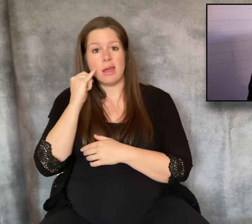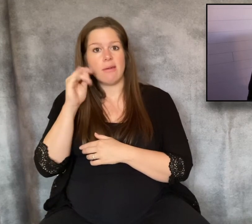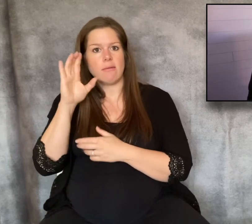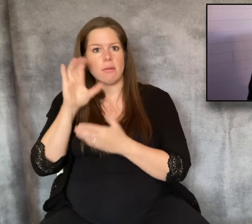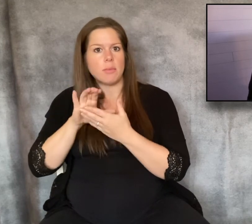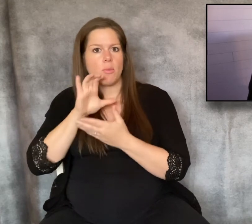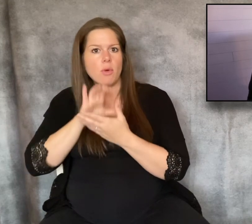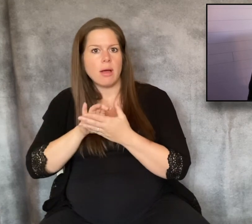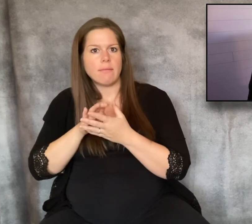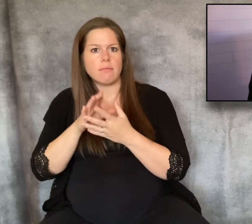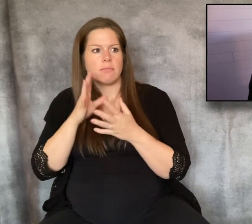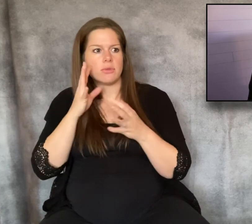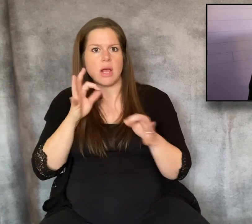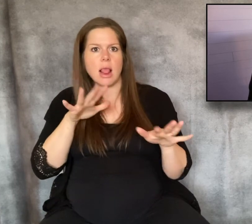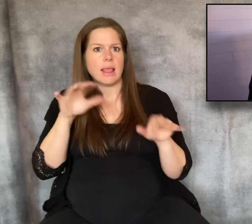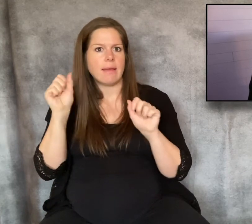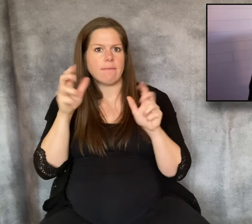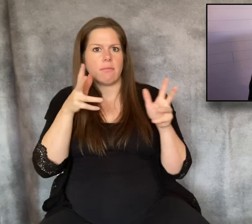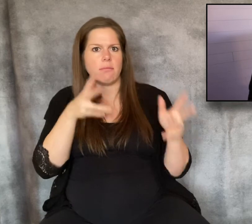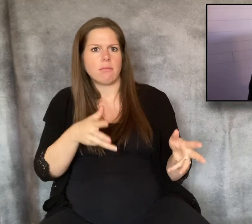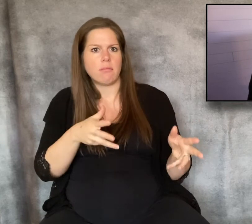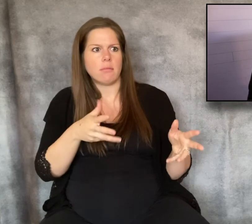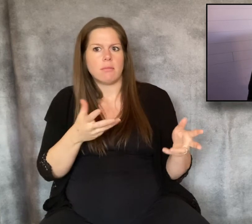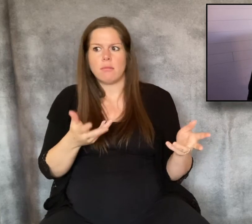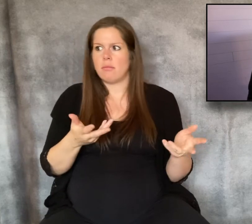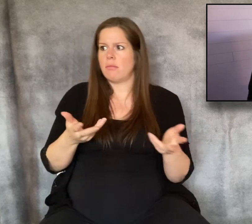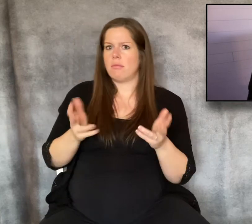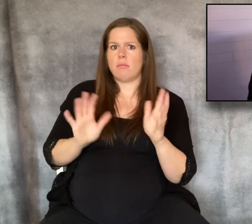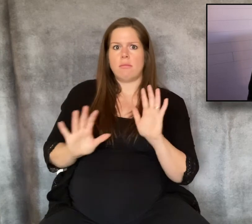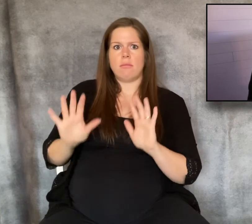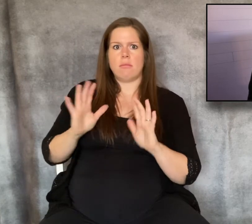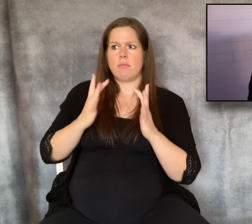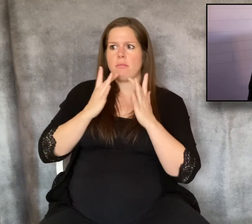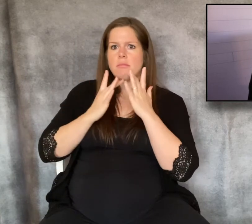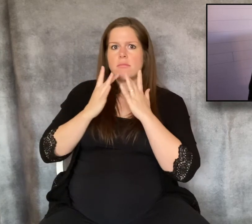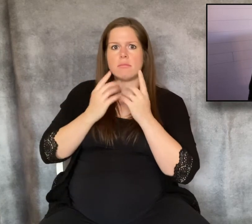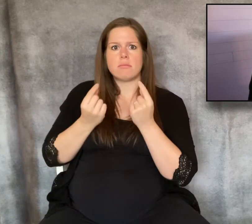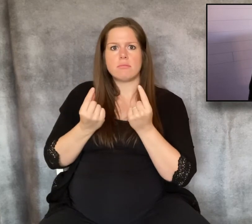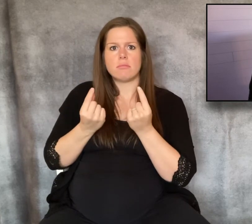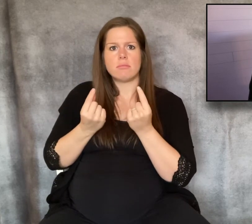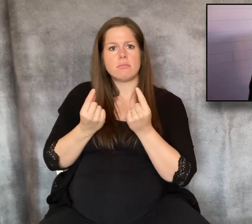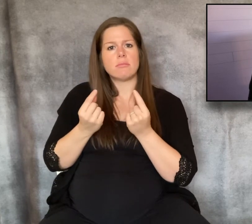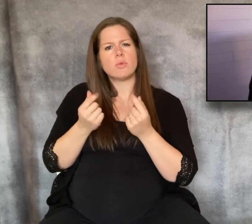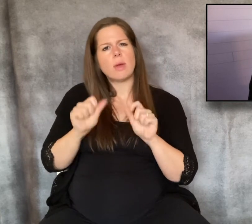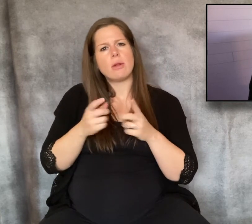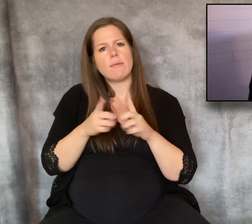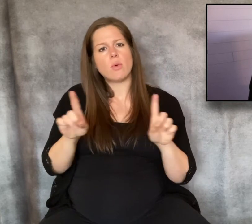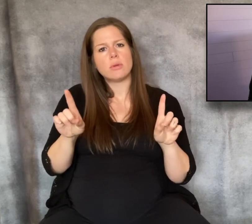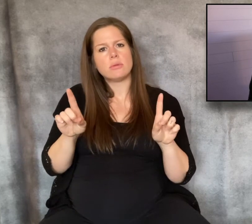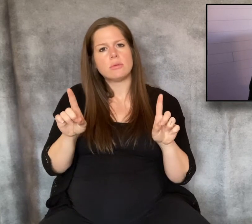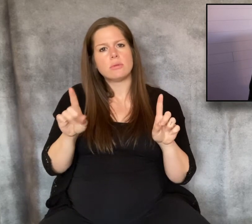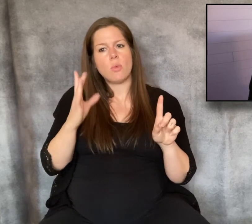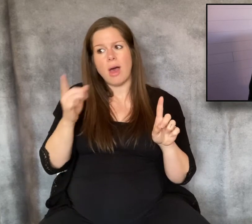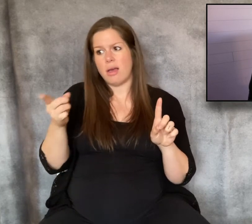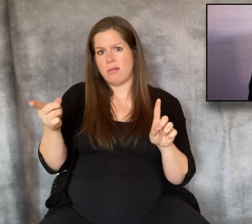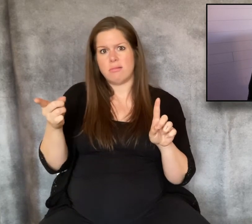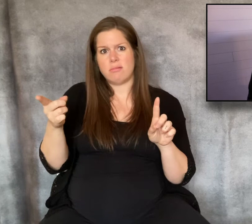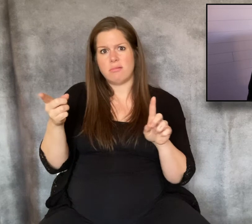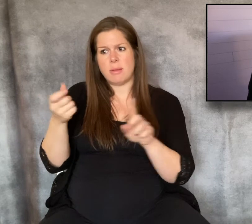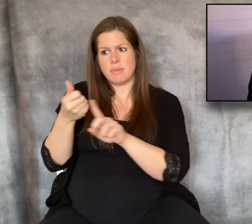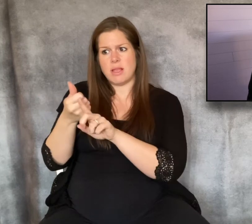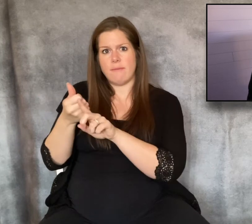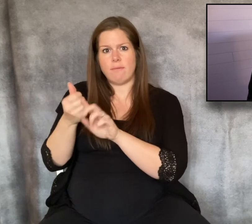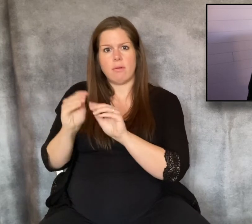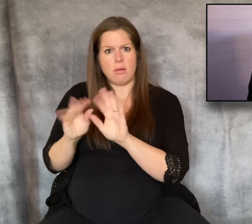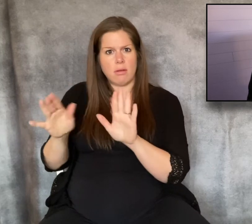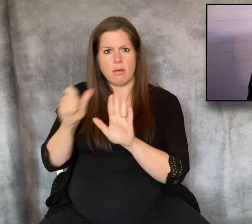this is a 1 Corinthians passage, that you are able to divorce them, and your oath will be held against you no more. Why? Because they're